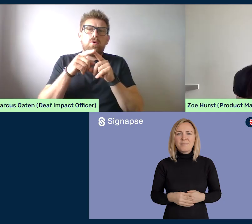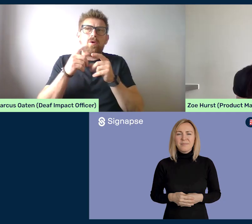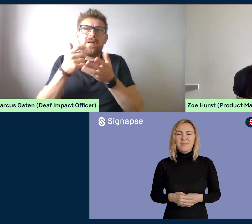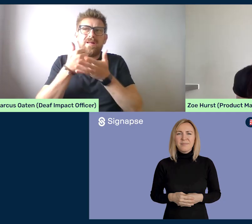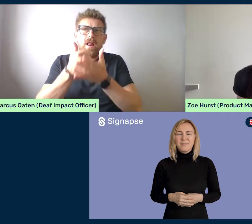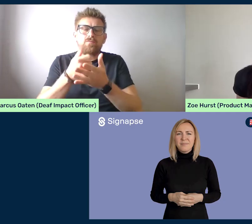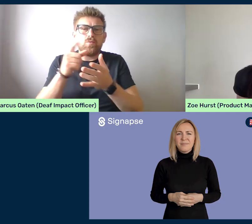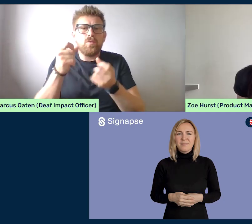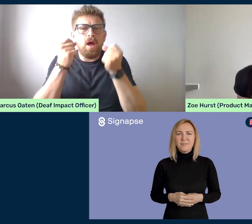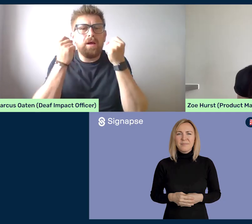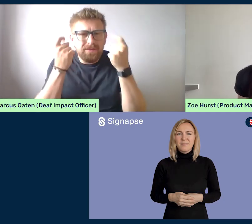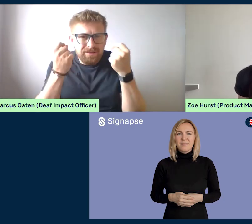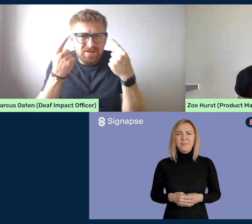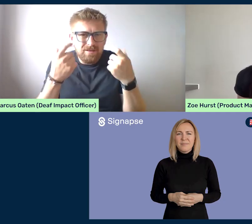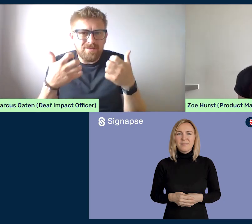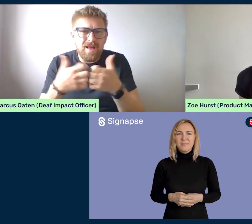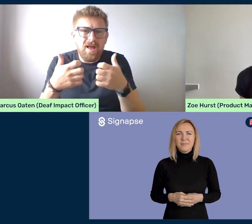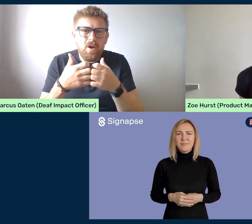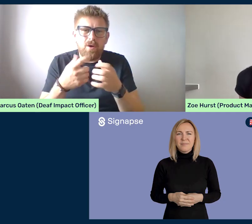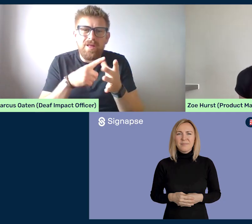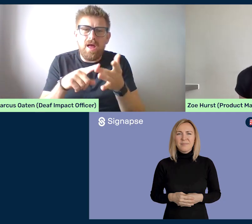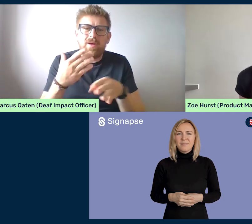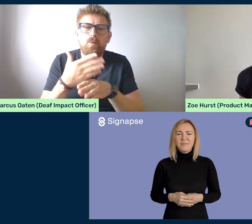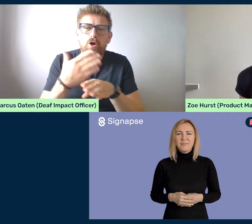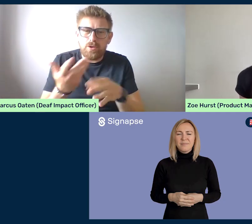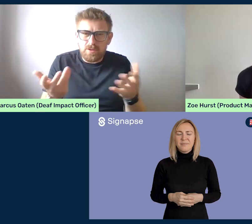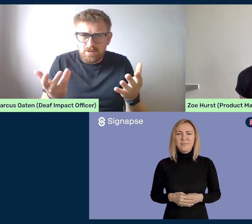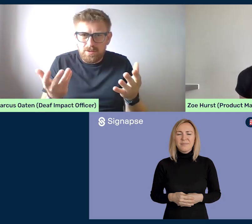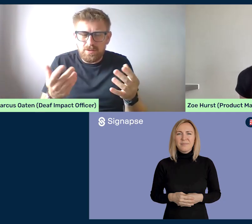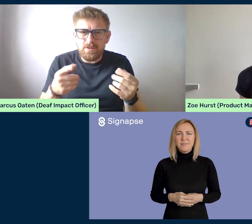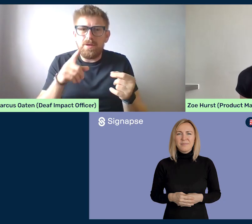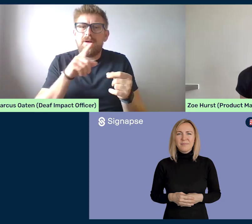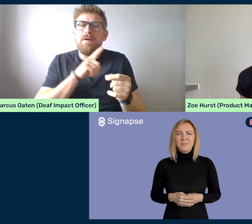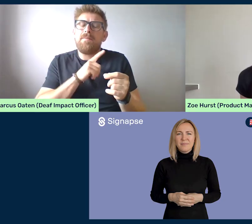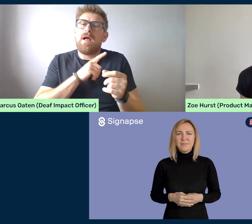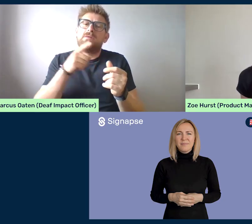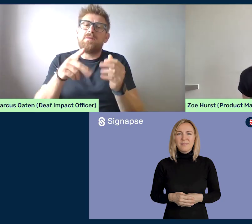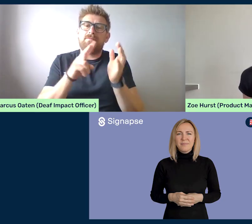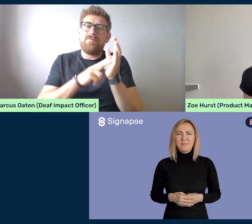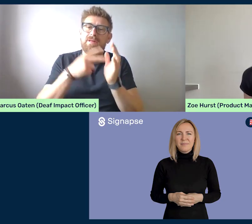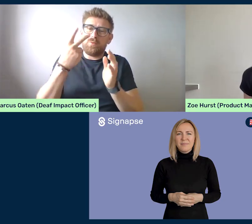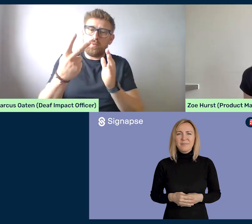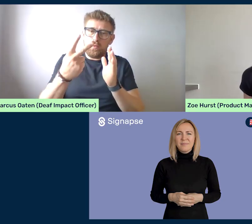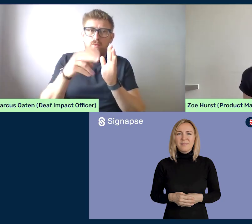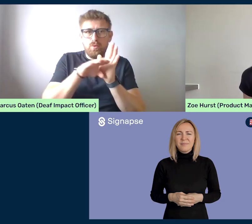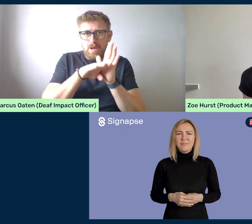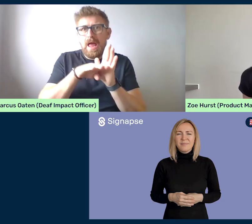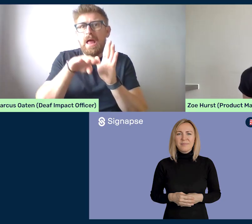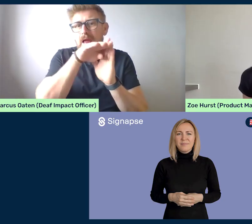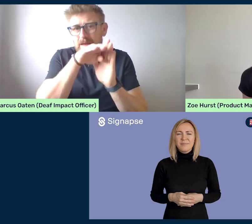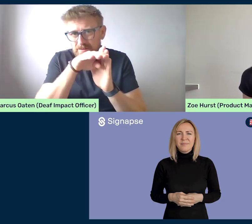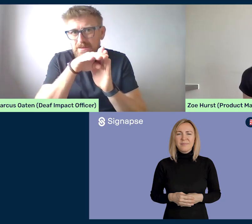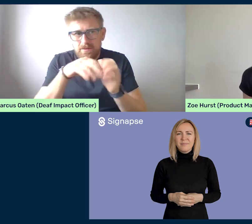Yeah, yeah, that's right. It also helps to understand how the AI works